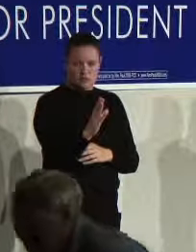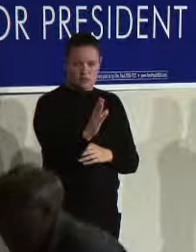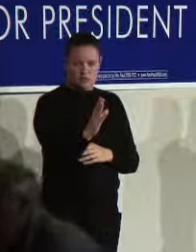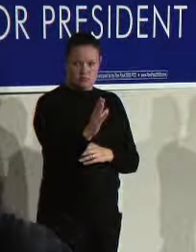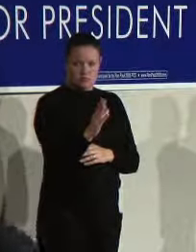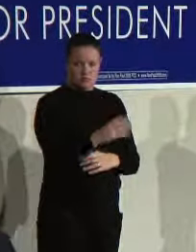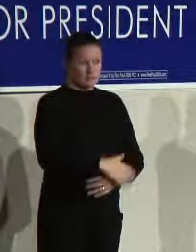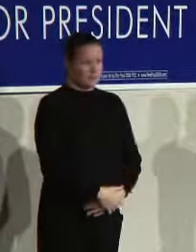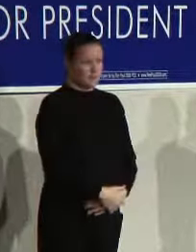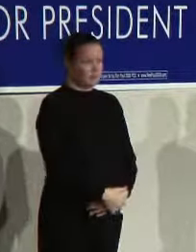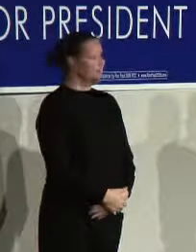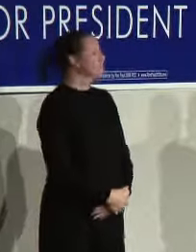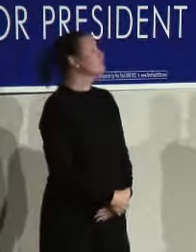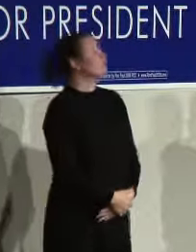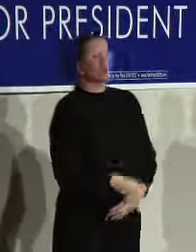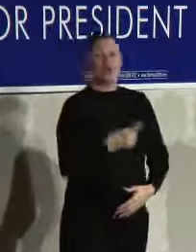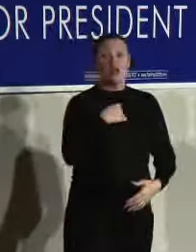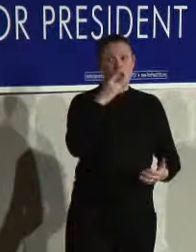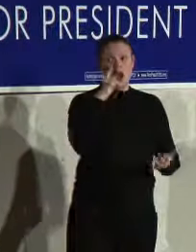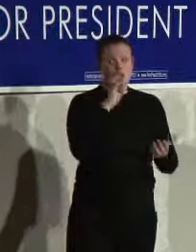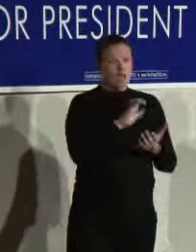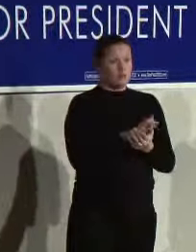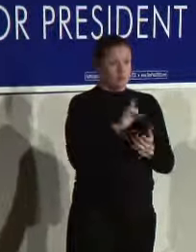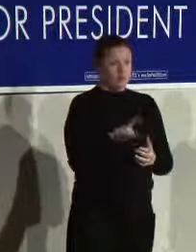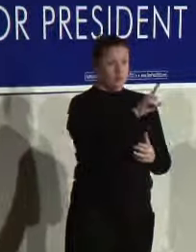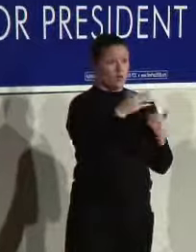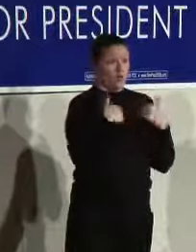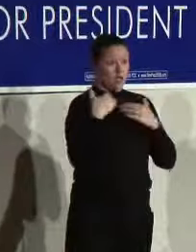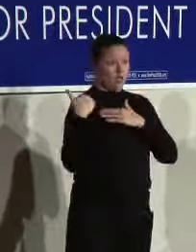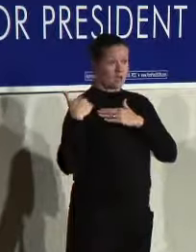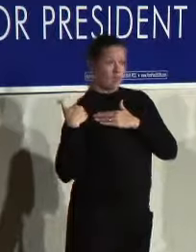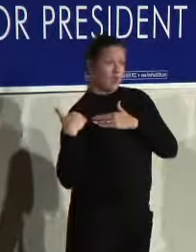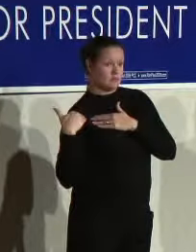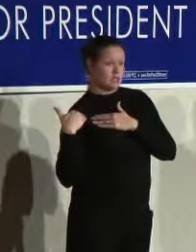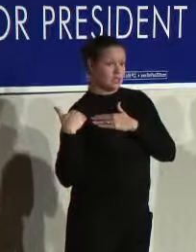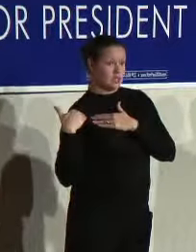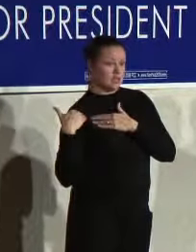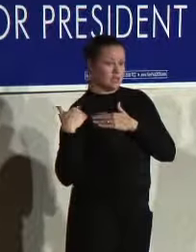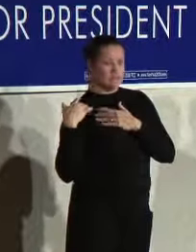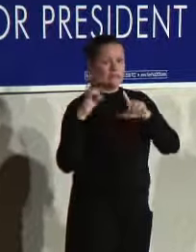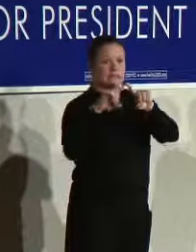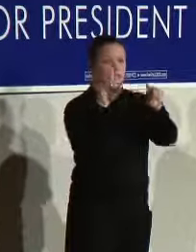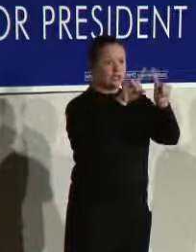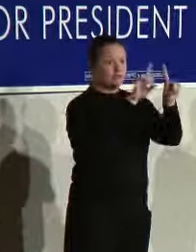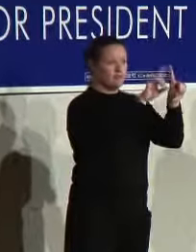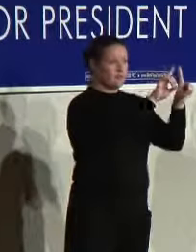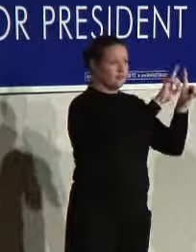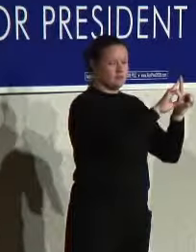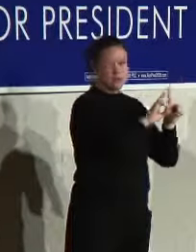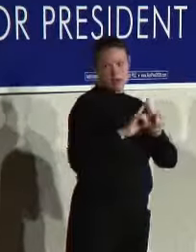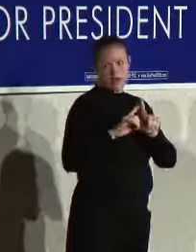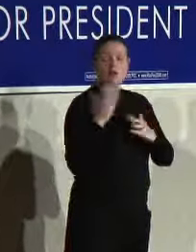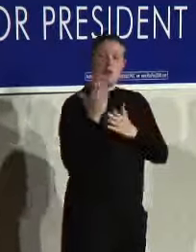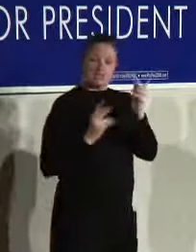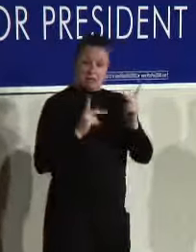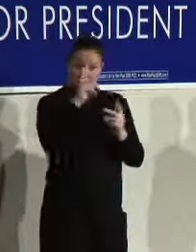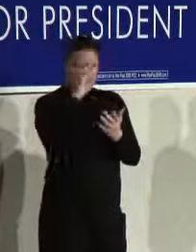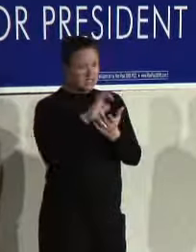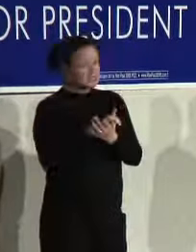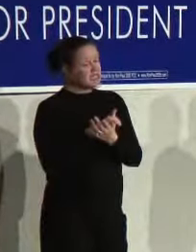and beyond? Well, I think everybody has a responsibility, but it won't all be the same. Some may decide that